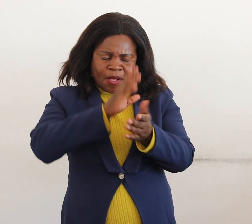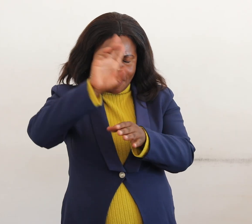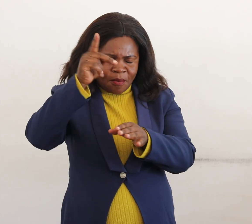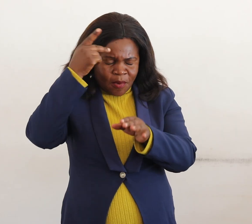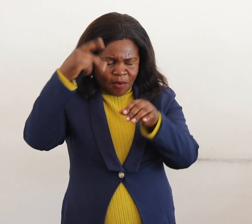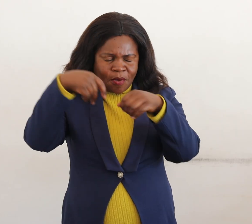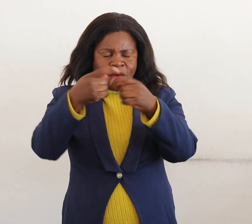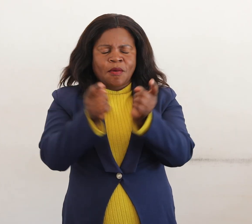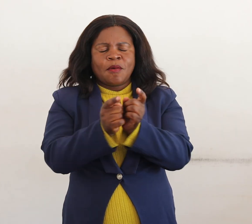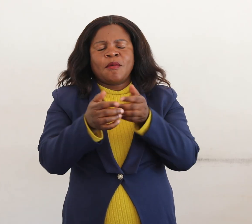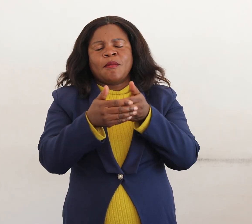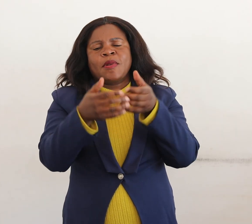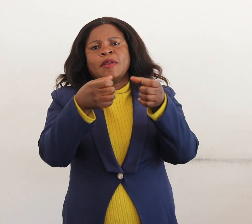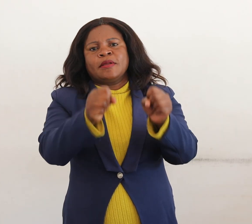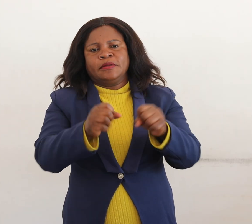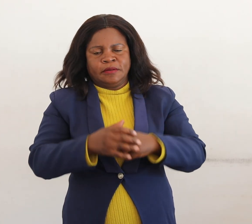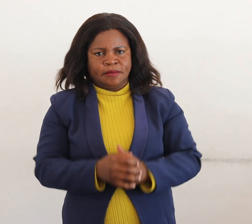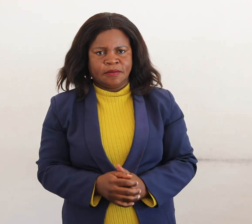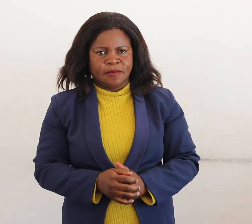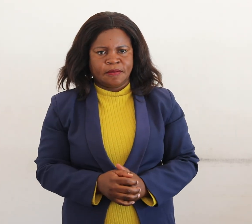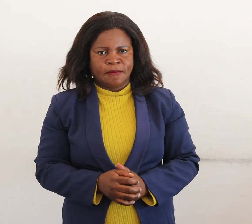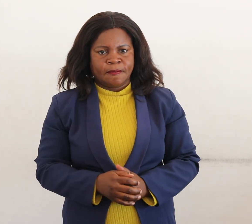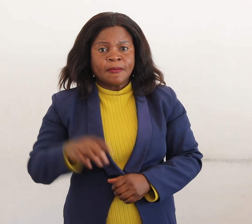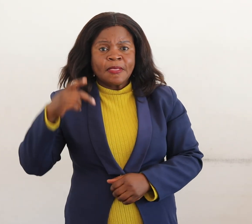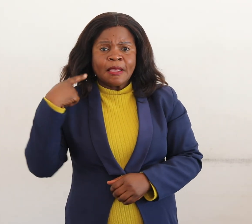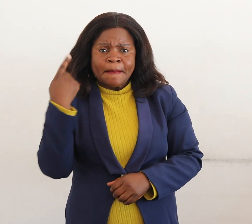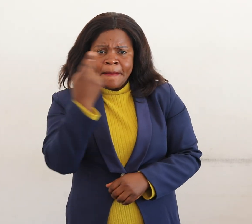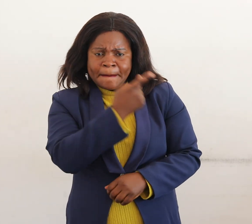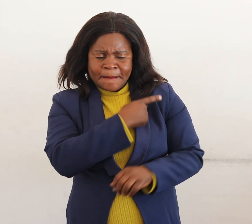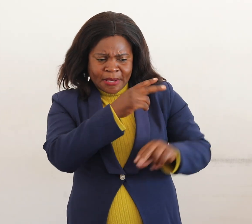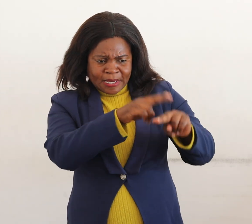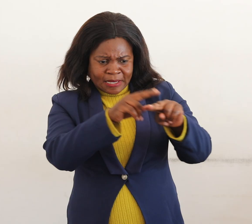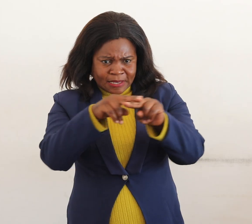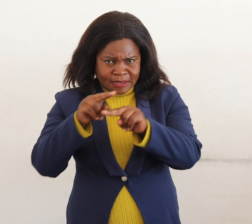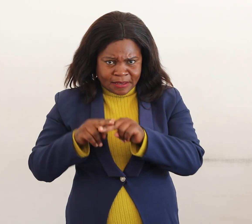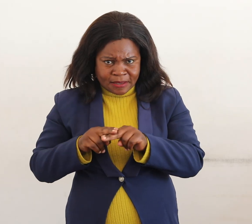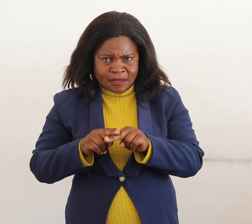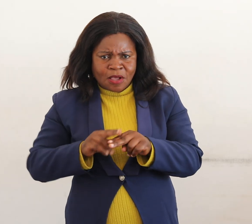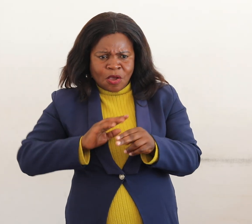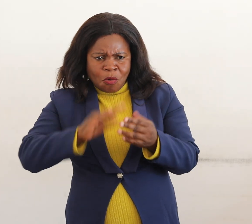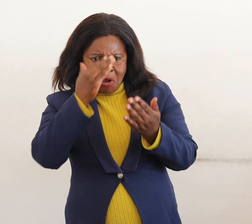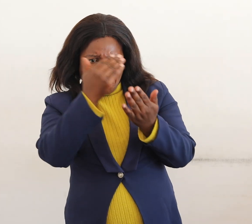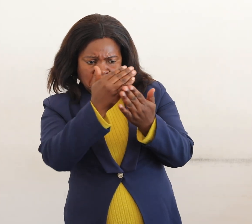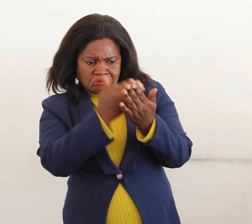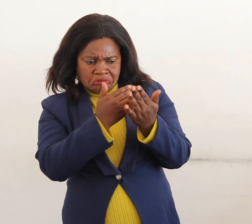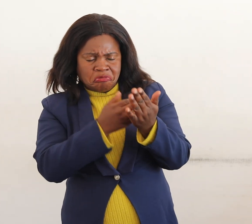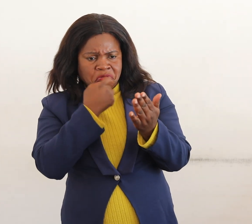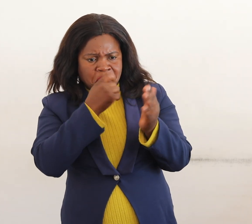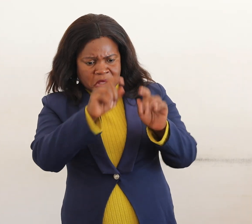For parliamentary seats, the party list must be given to the returning officer.